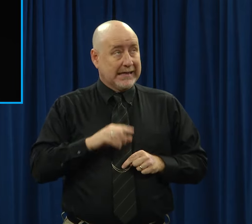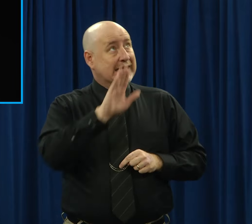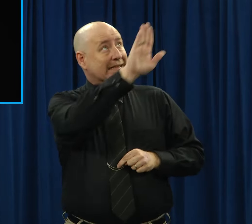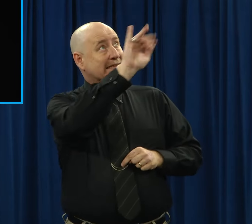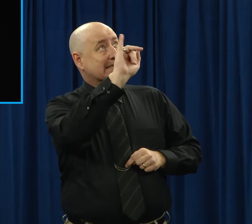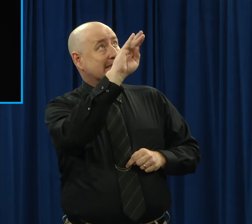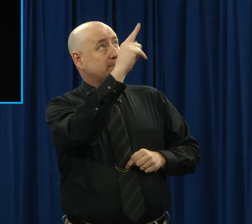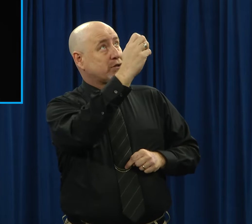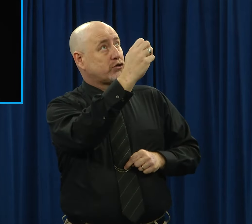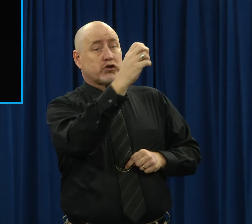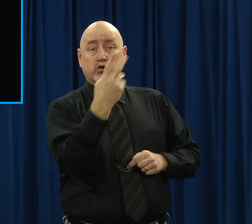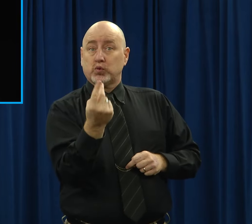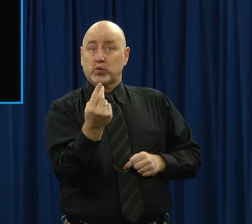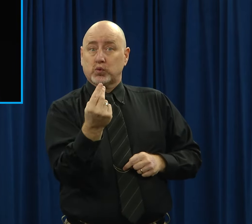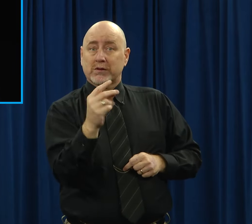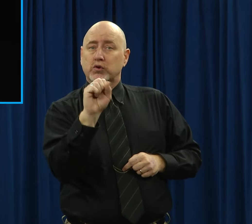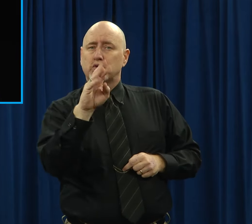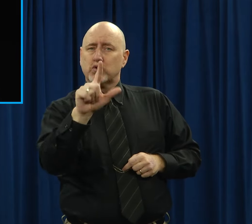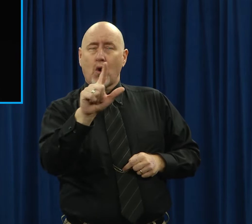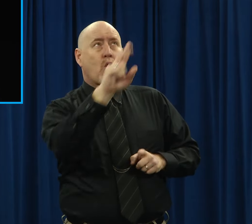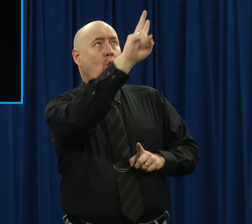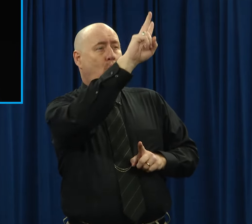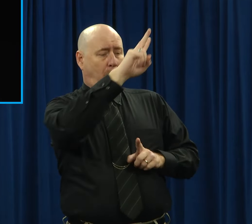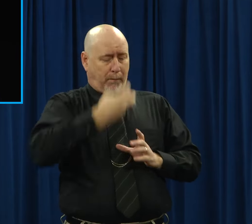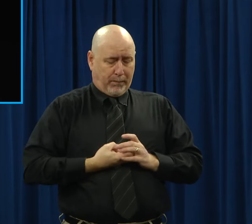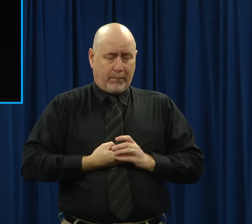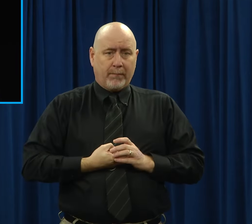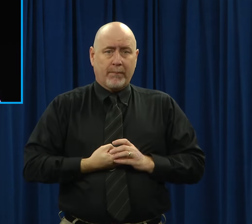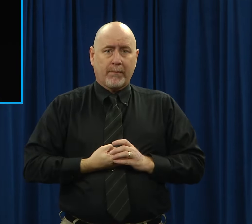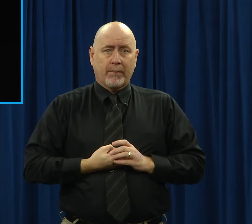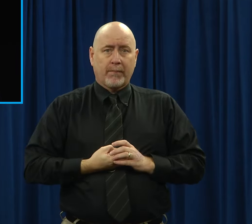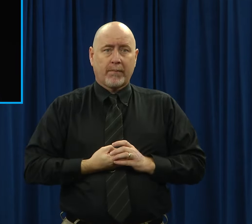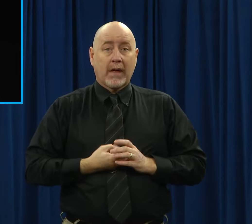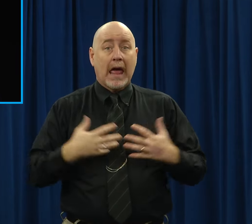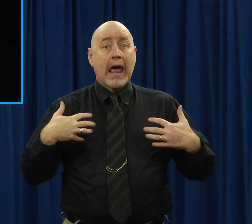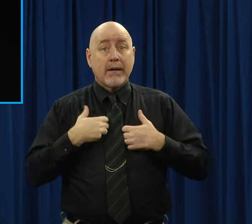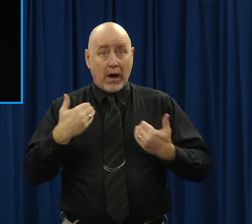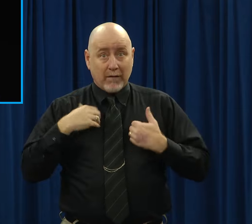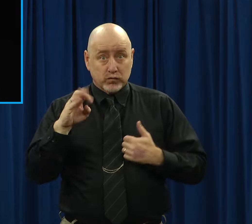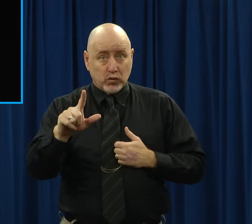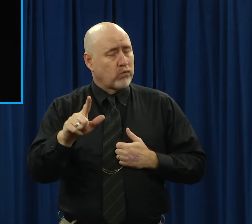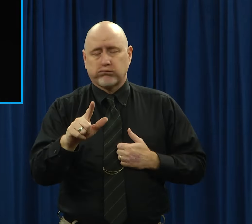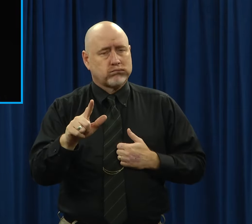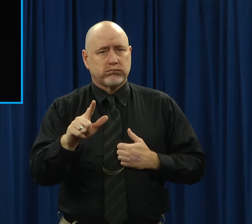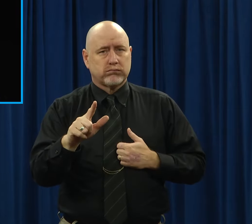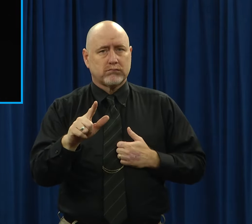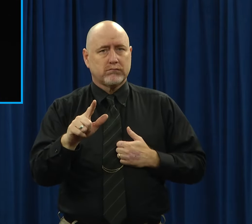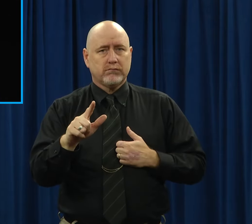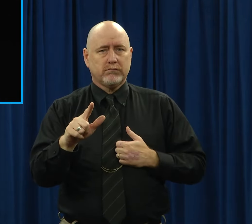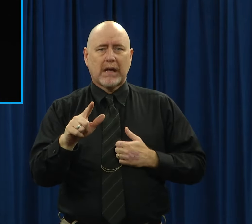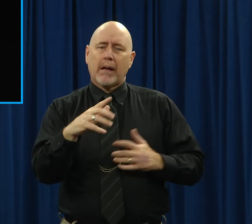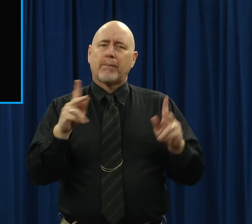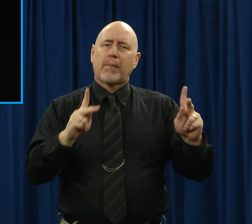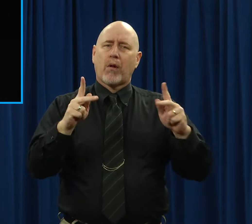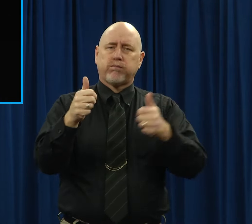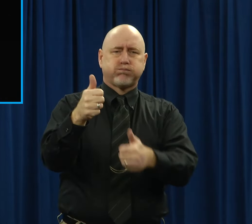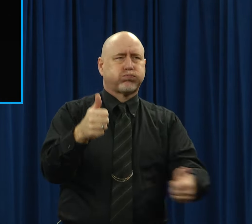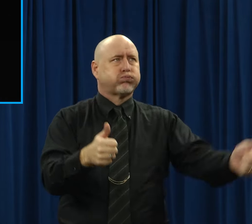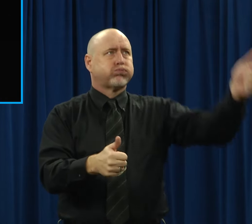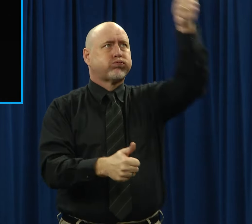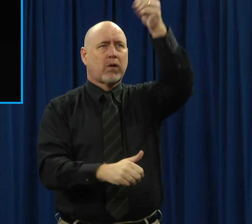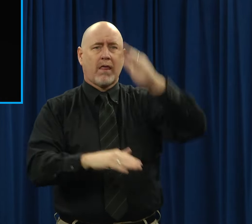him in the image of God by placing a soul into him. Now, animals don't have that. We are